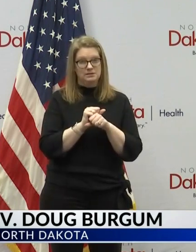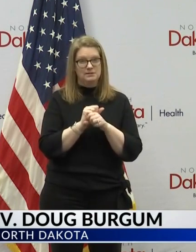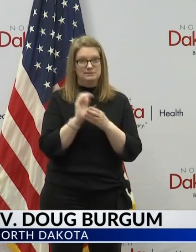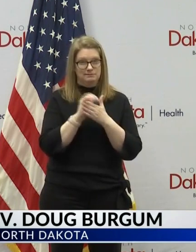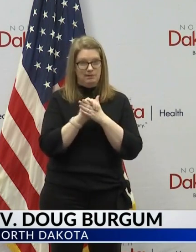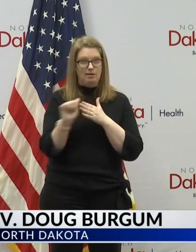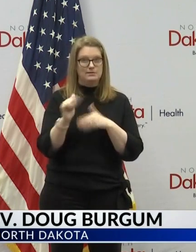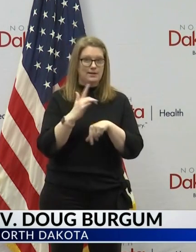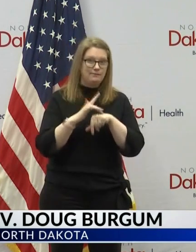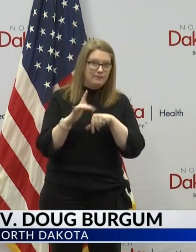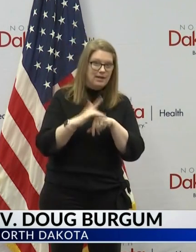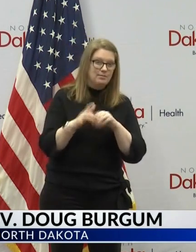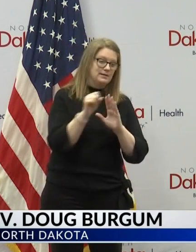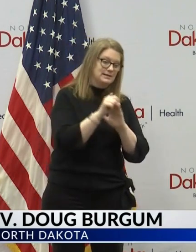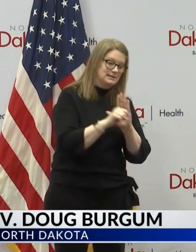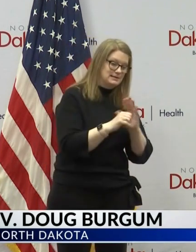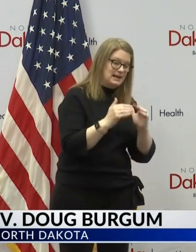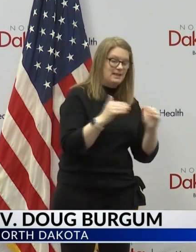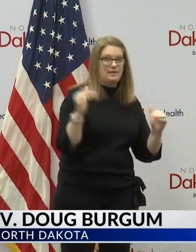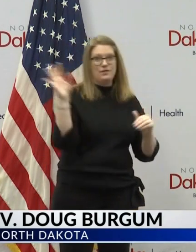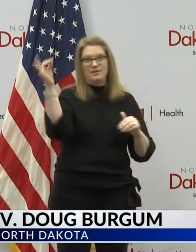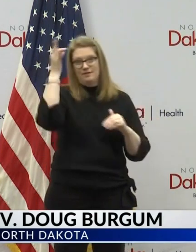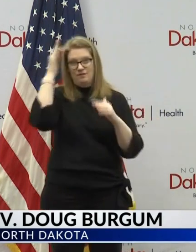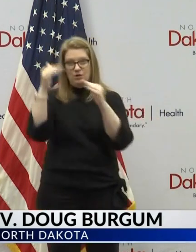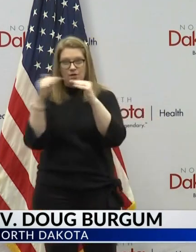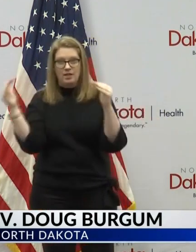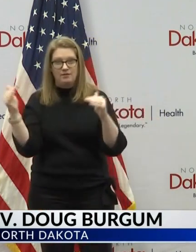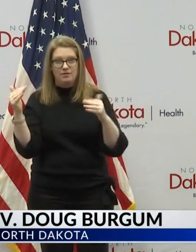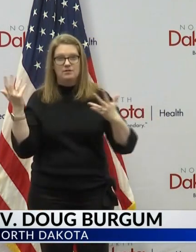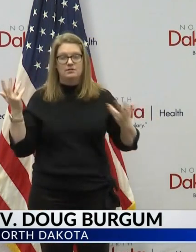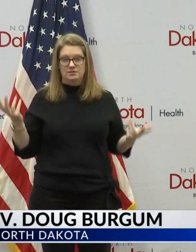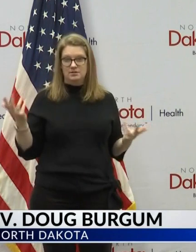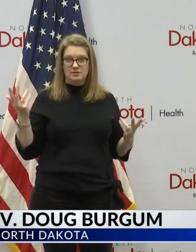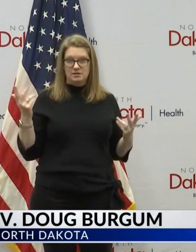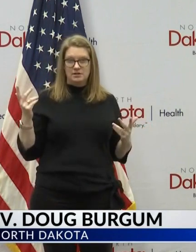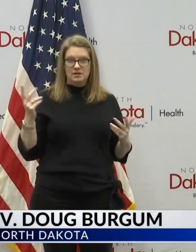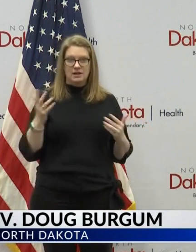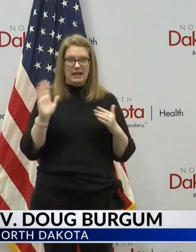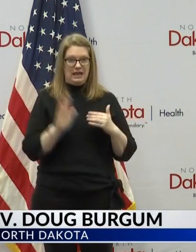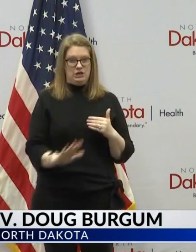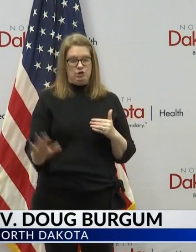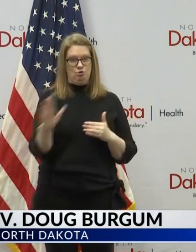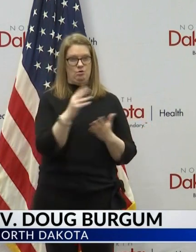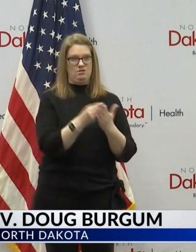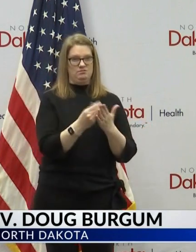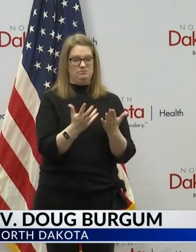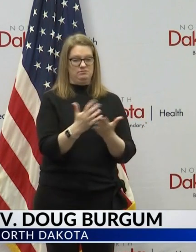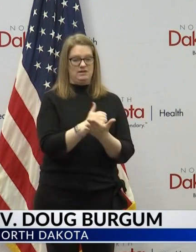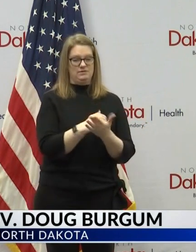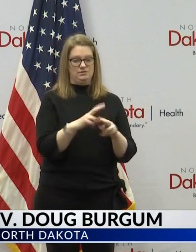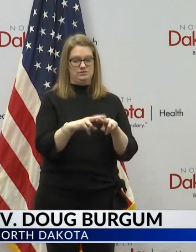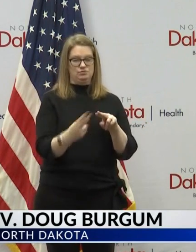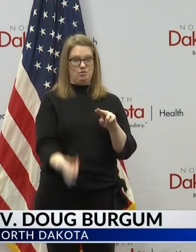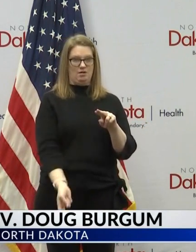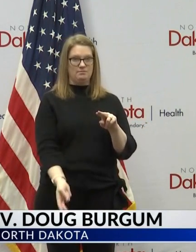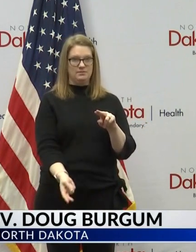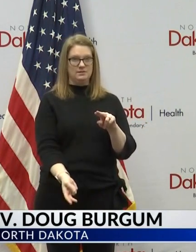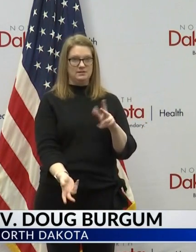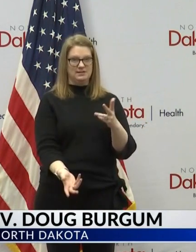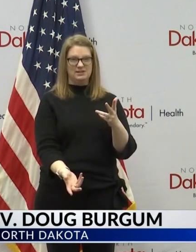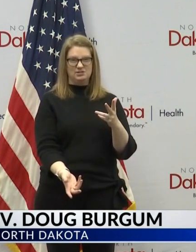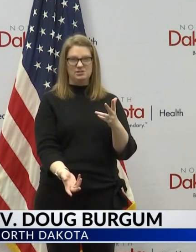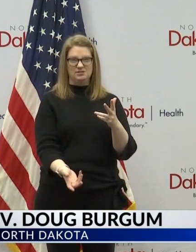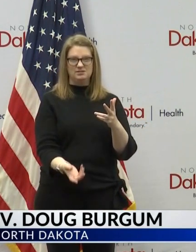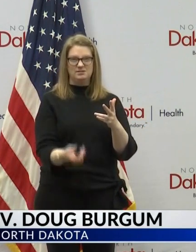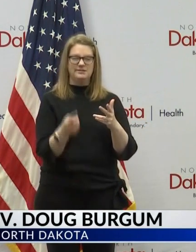dollars that are out there, both at the state level and the federal level, and you've got your revenue has dropped because your customer demand is down,